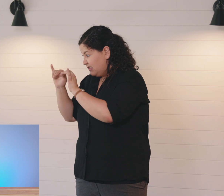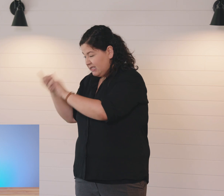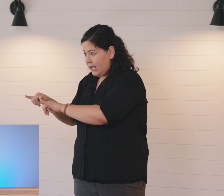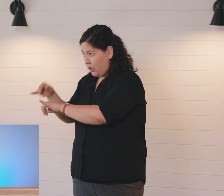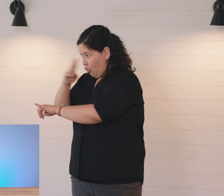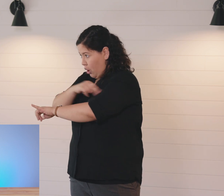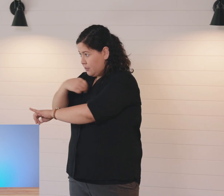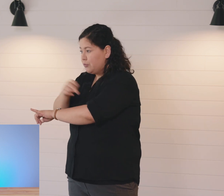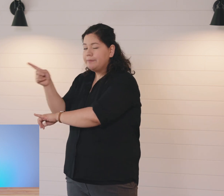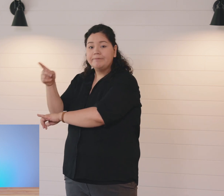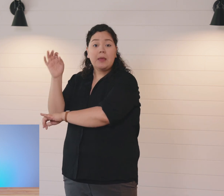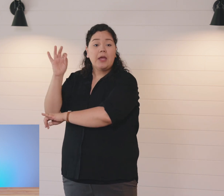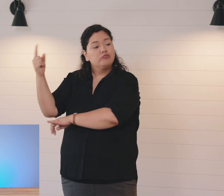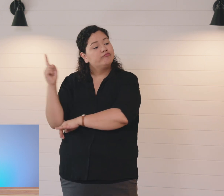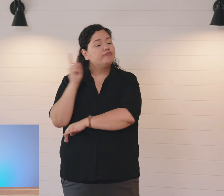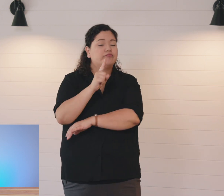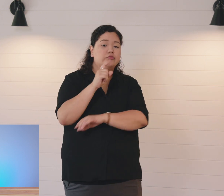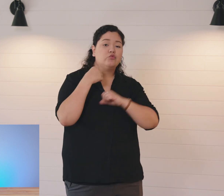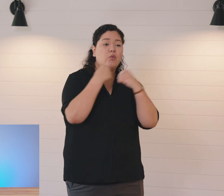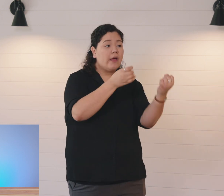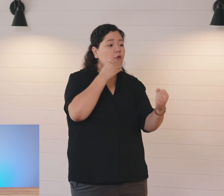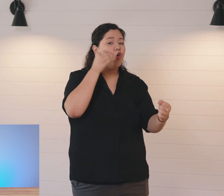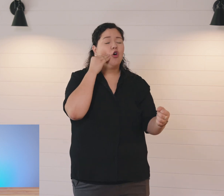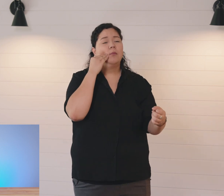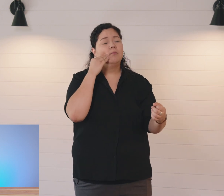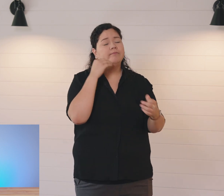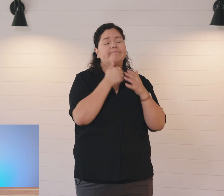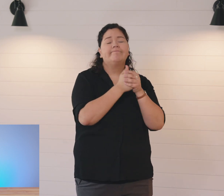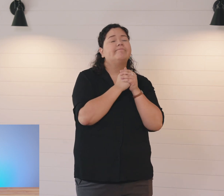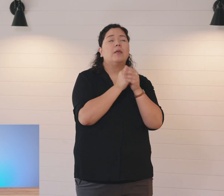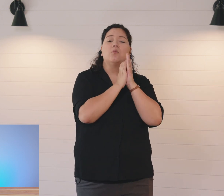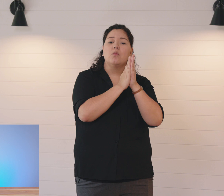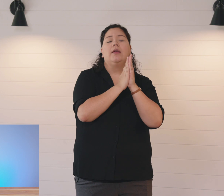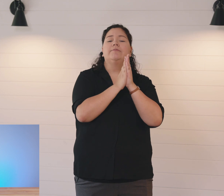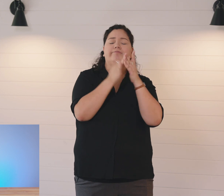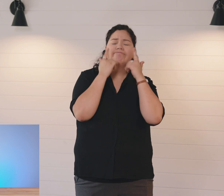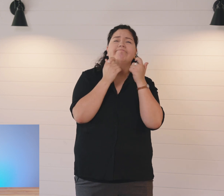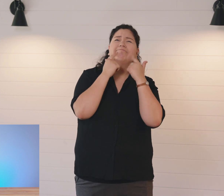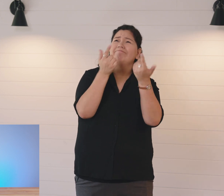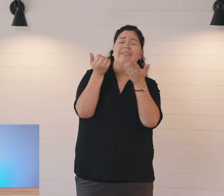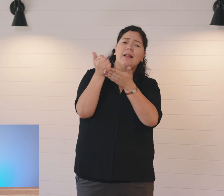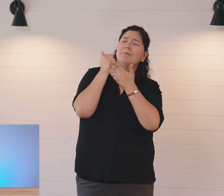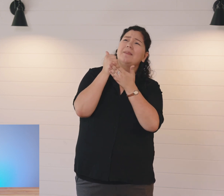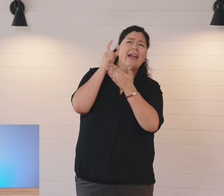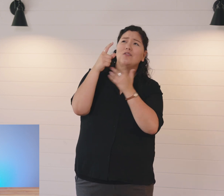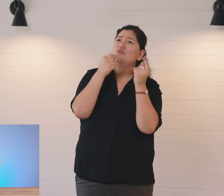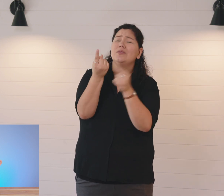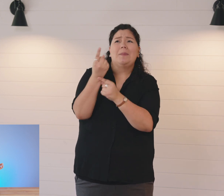with his child, and he drove home, and he pled in tears, pled with God, you have to do something. You have to do